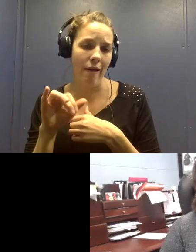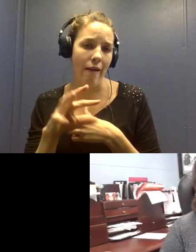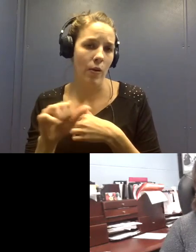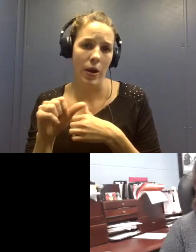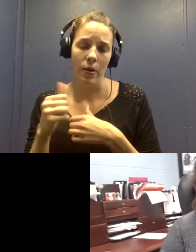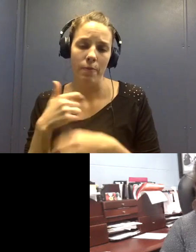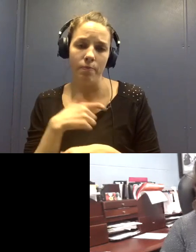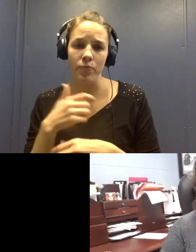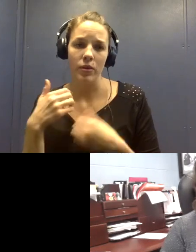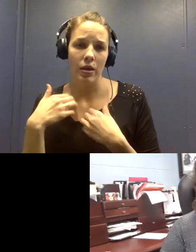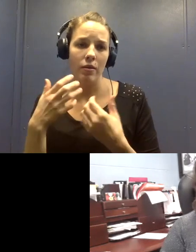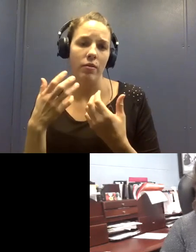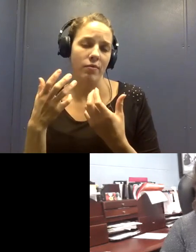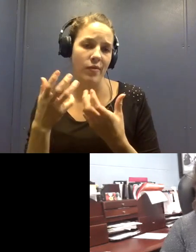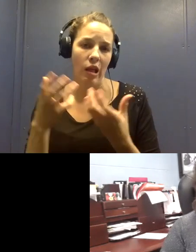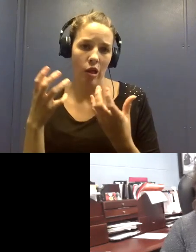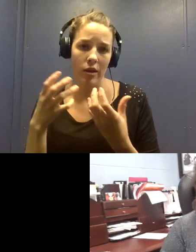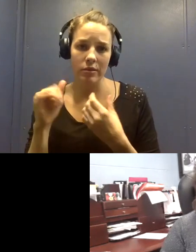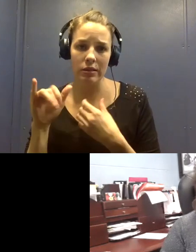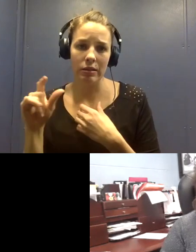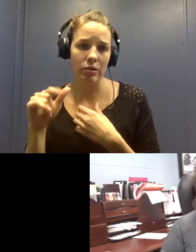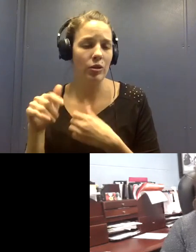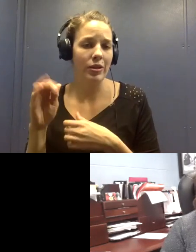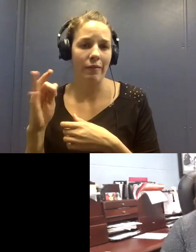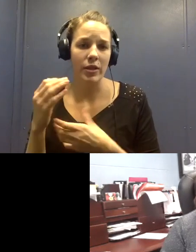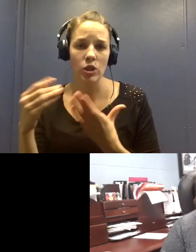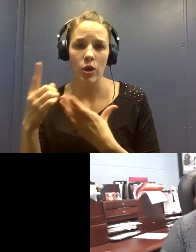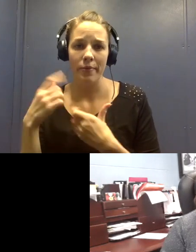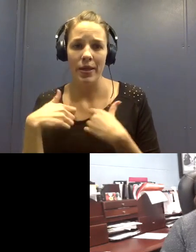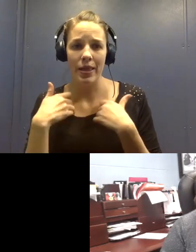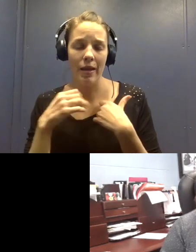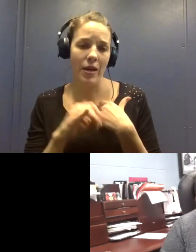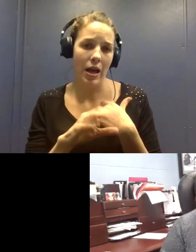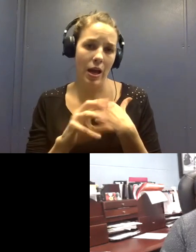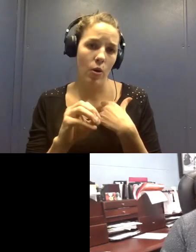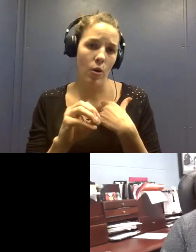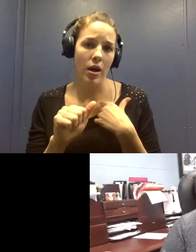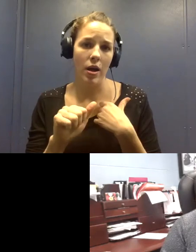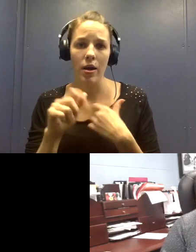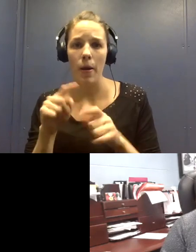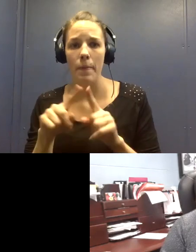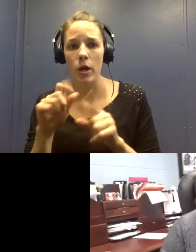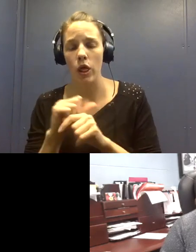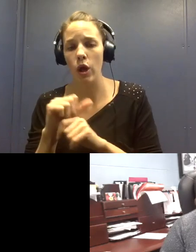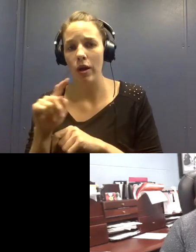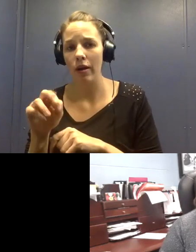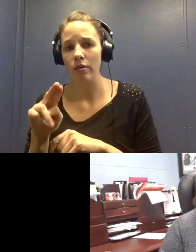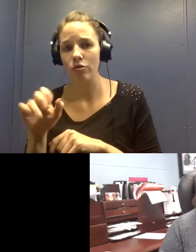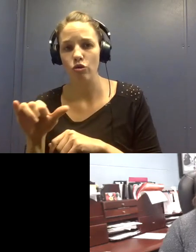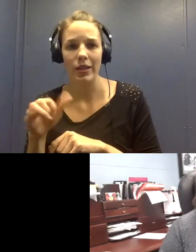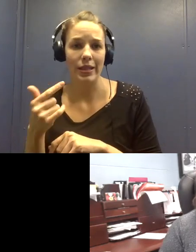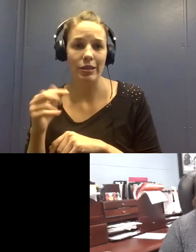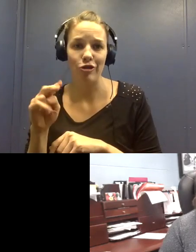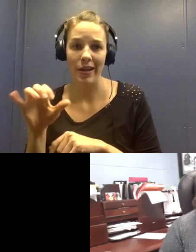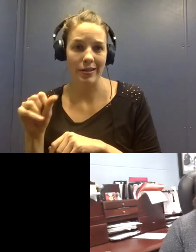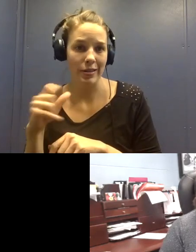know, we have that a lot. So in Illinois, if someone lives in Iowa, but they work at Trinity, Genesis, or